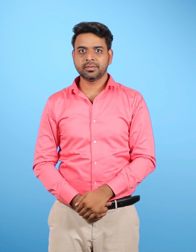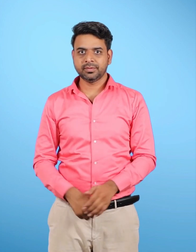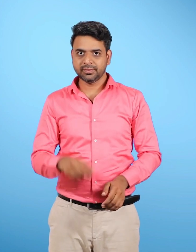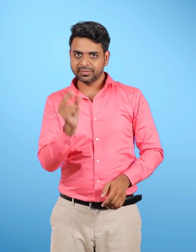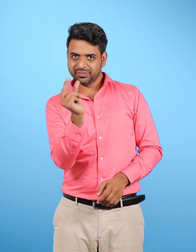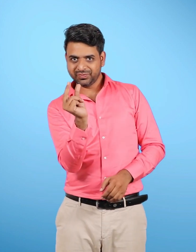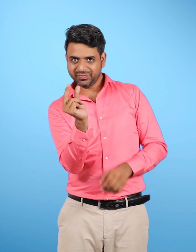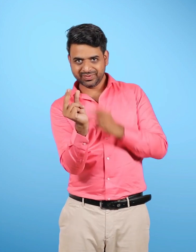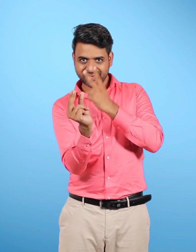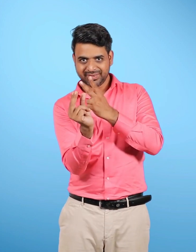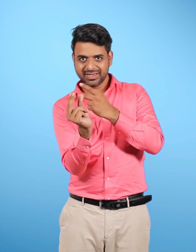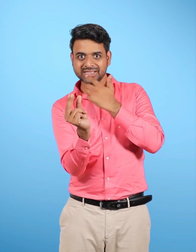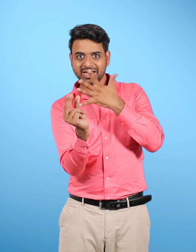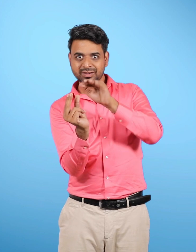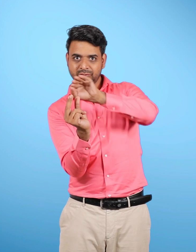What is inside the glass case of the bulb?